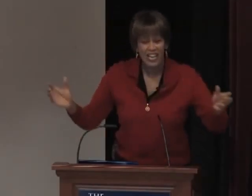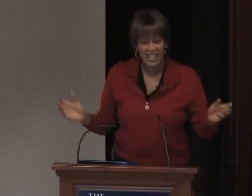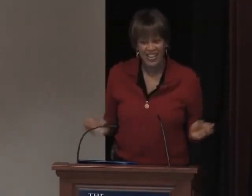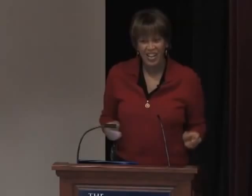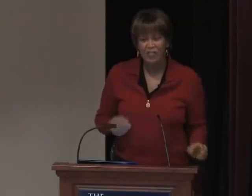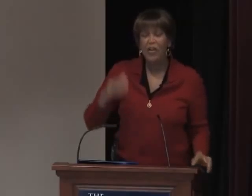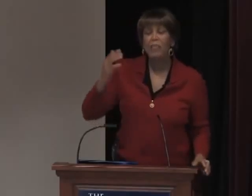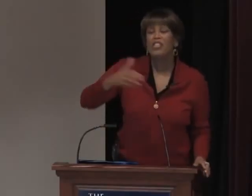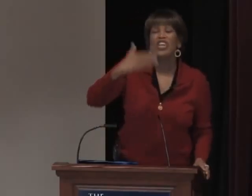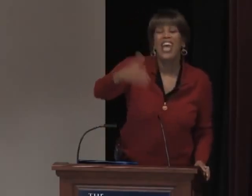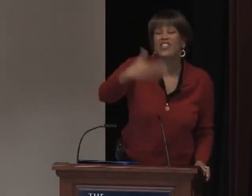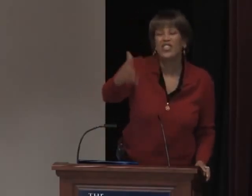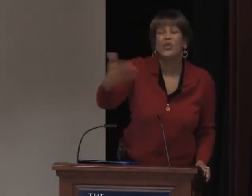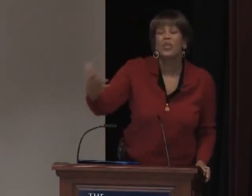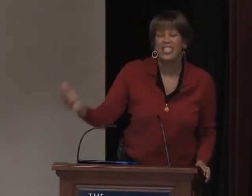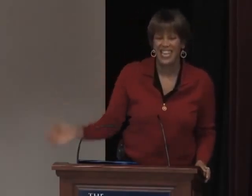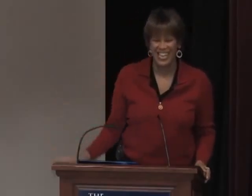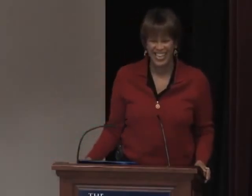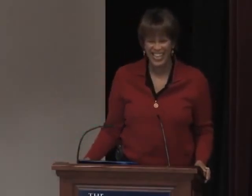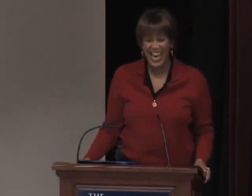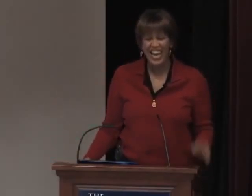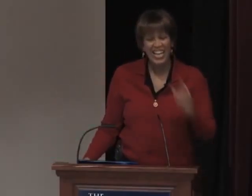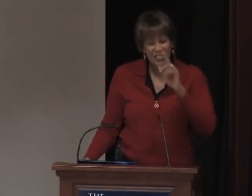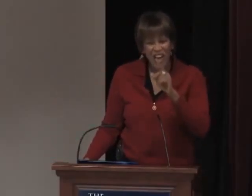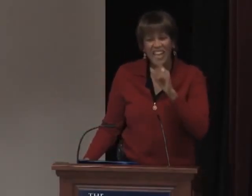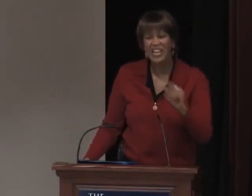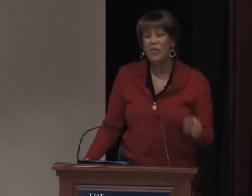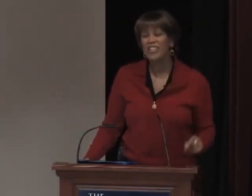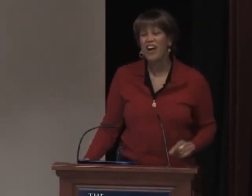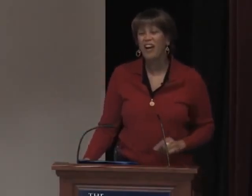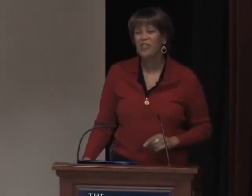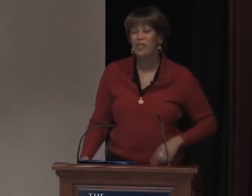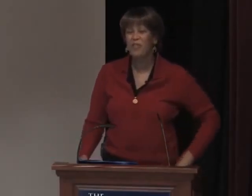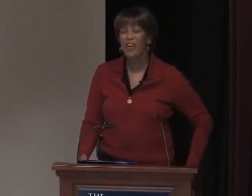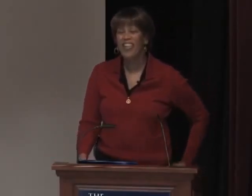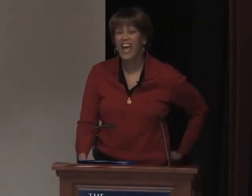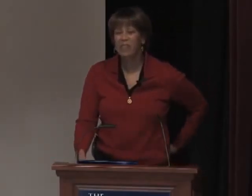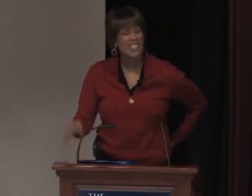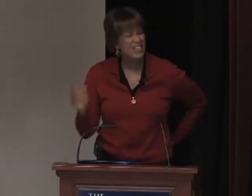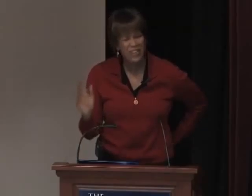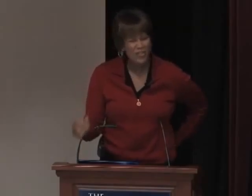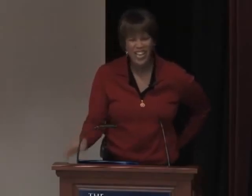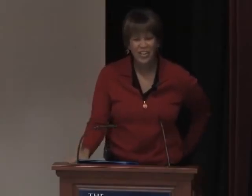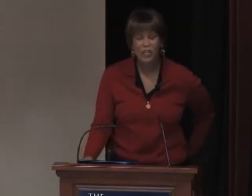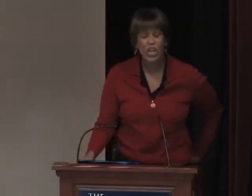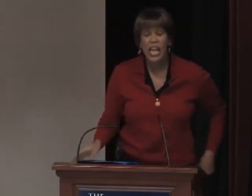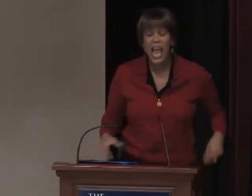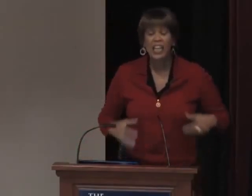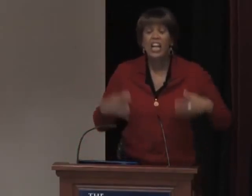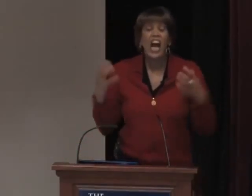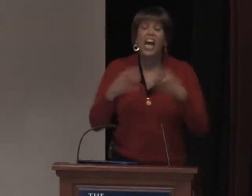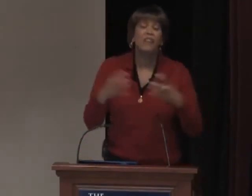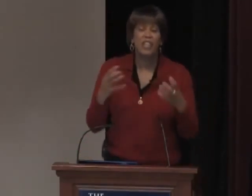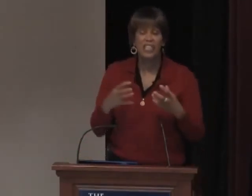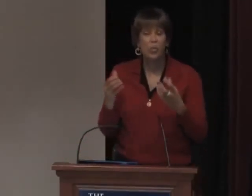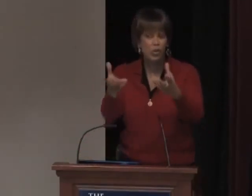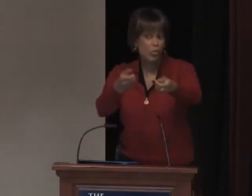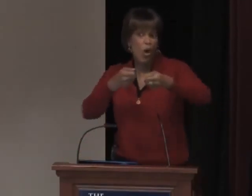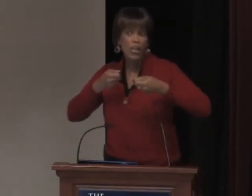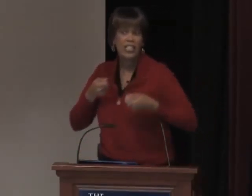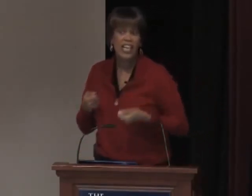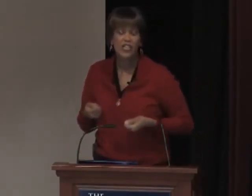anti-harmony, very much against unity. And I defy anyone to argue with me on that because I know television. And conflict